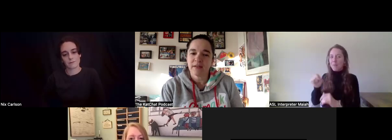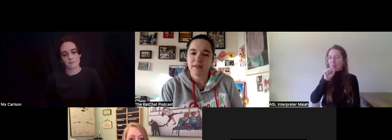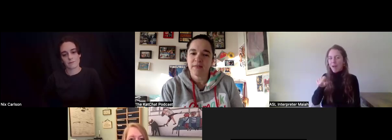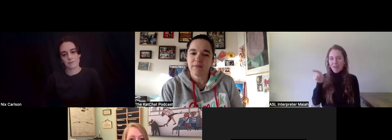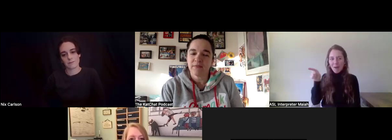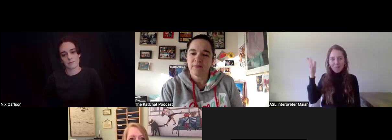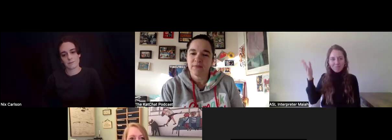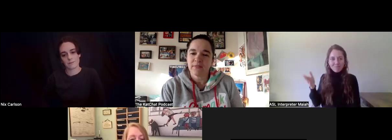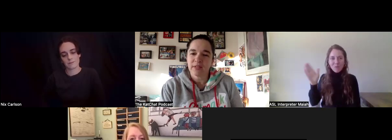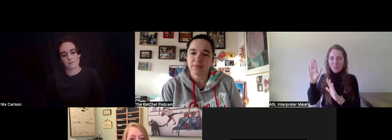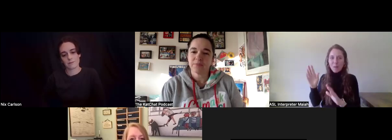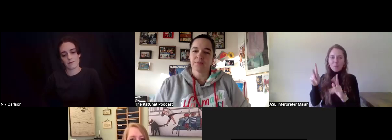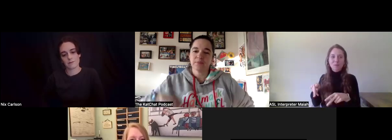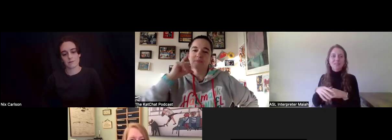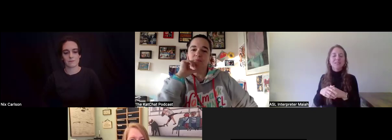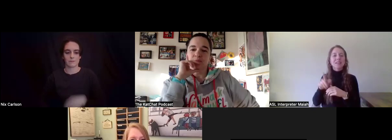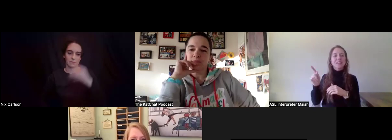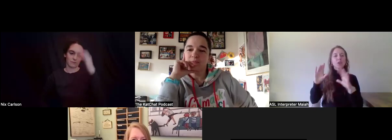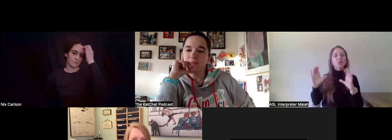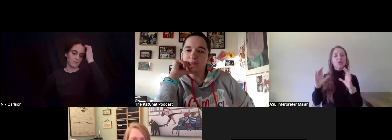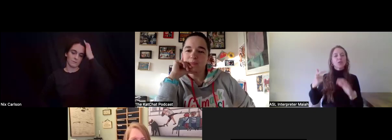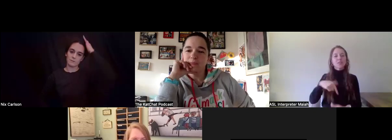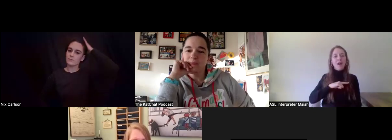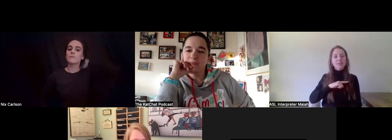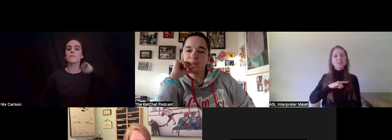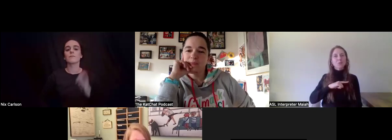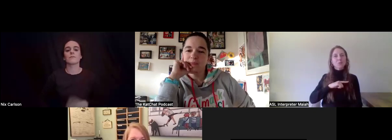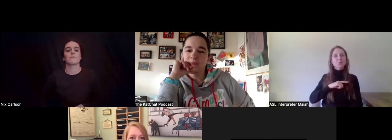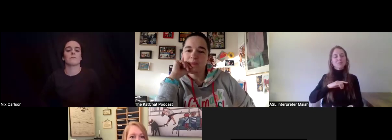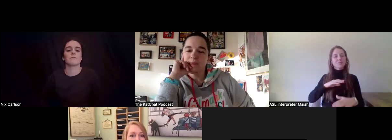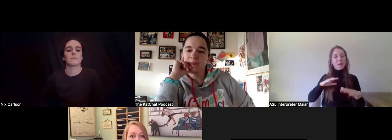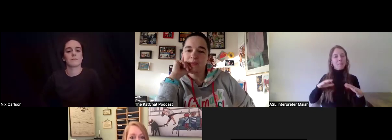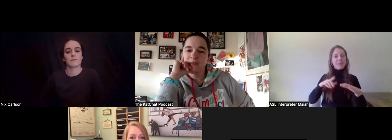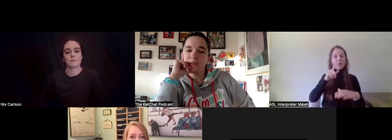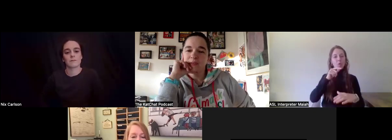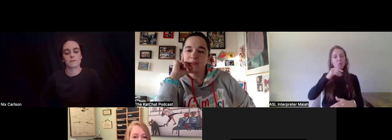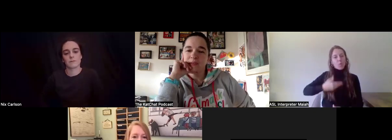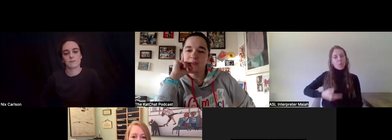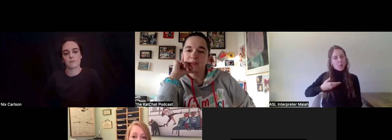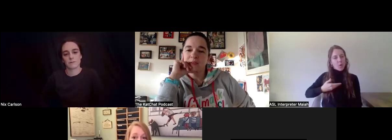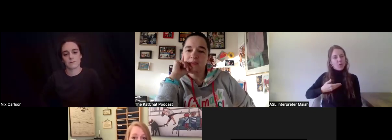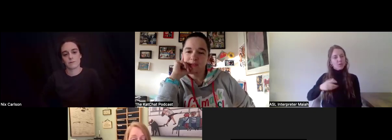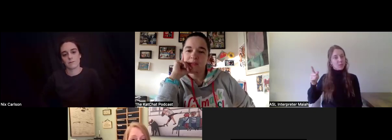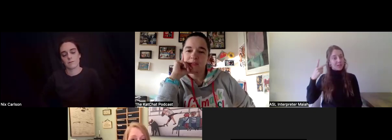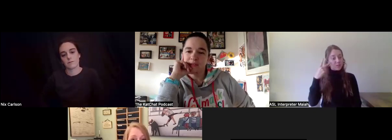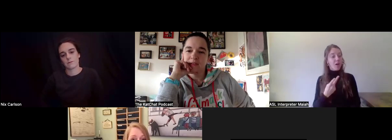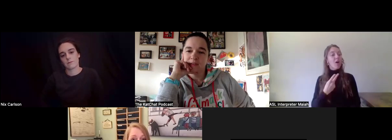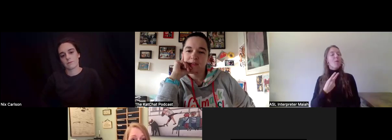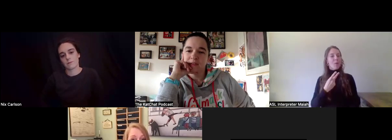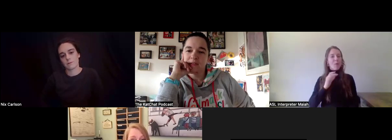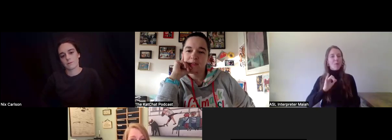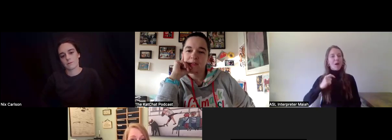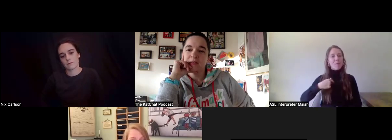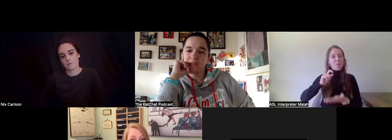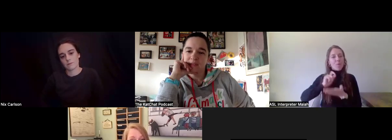he encouraged us to be who we were. And he saw in me a writer, and I loved it, and he inspired it. So he had me write